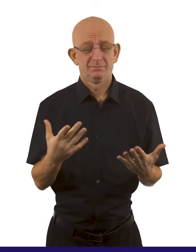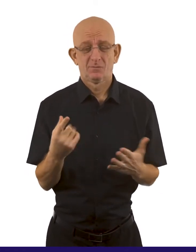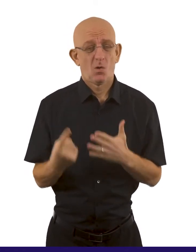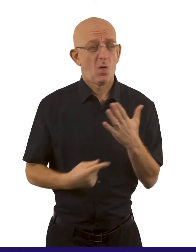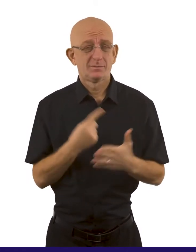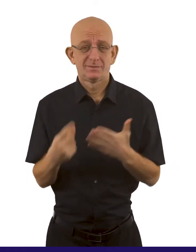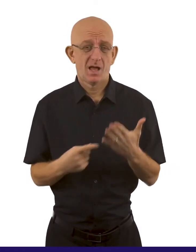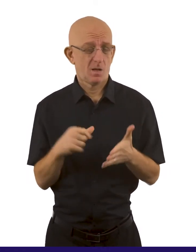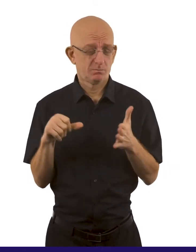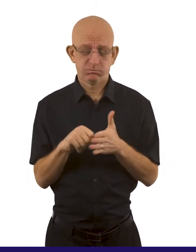all the time.